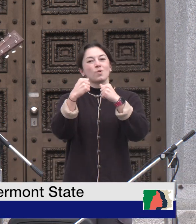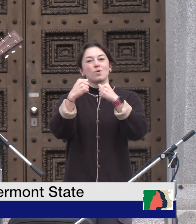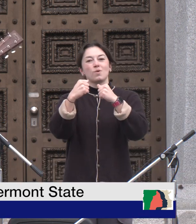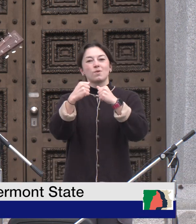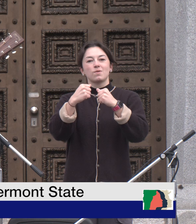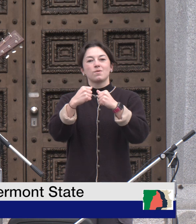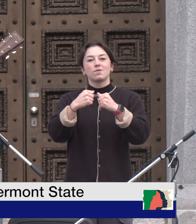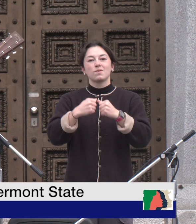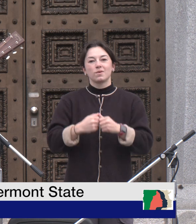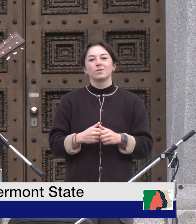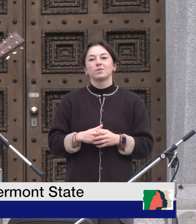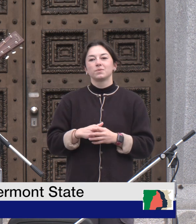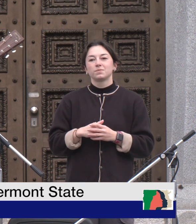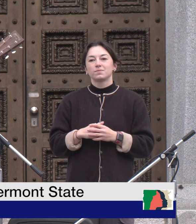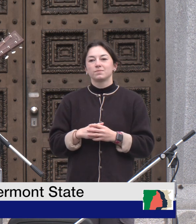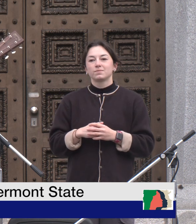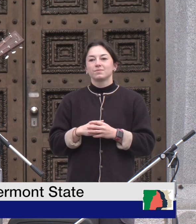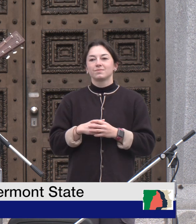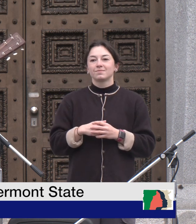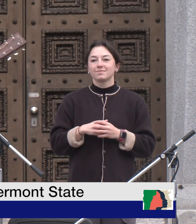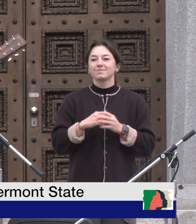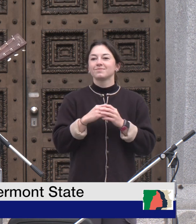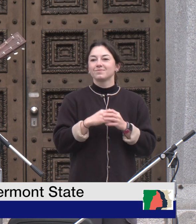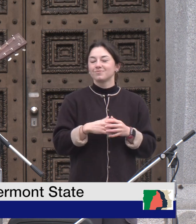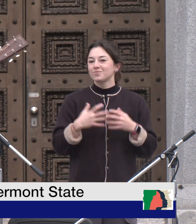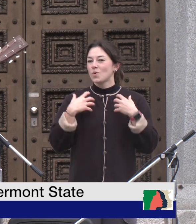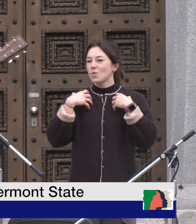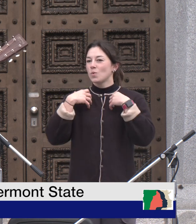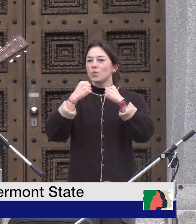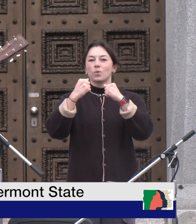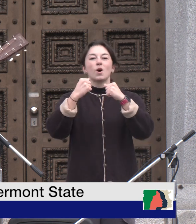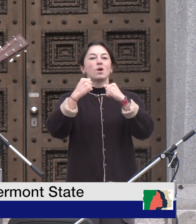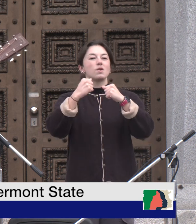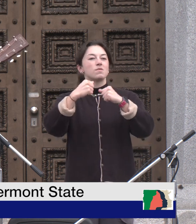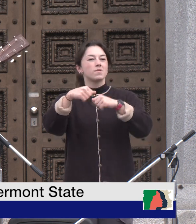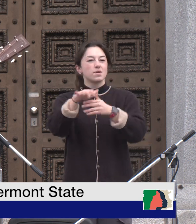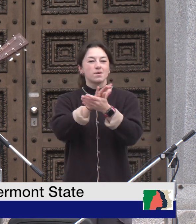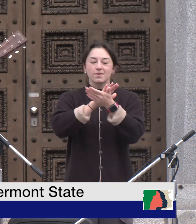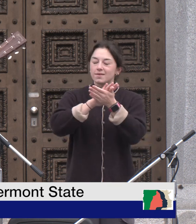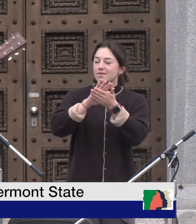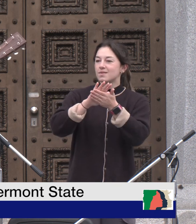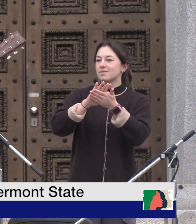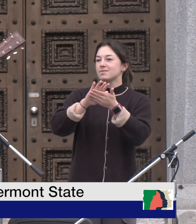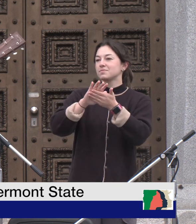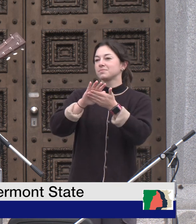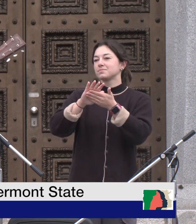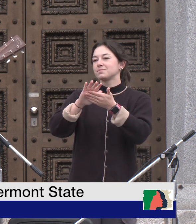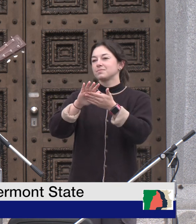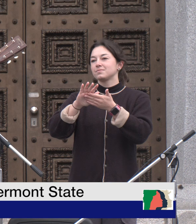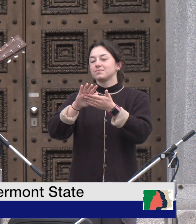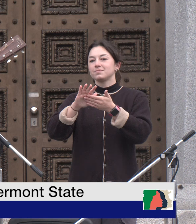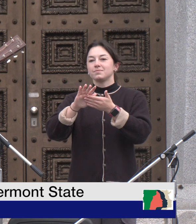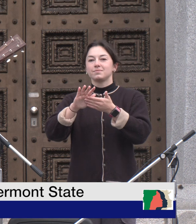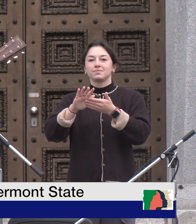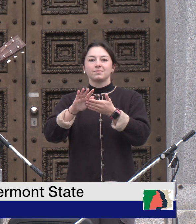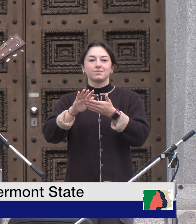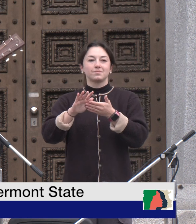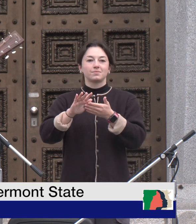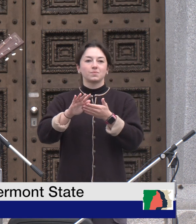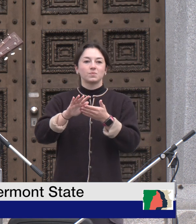than that. We are stronger than that. We are kinder than